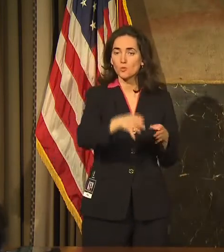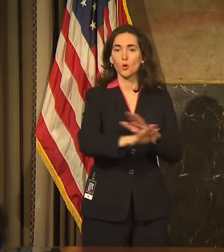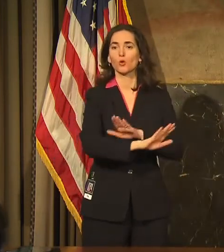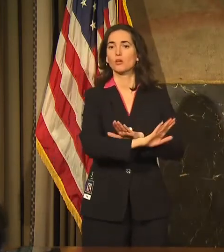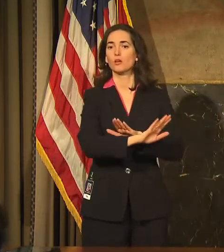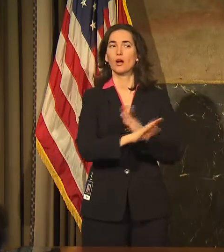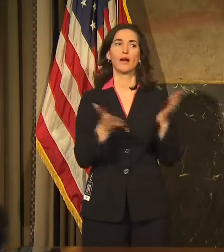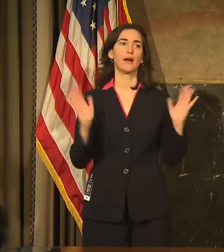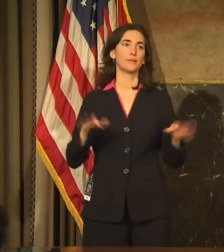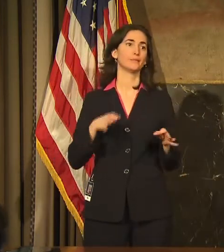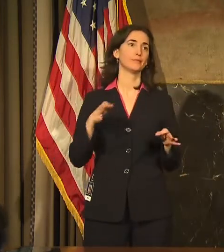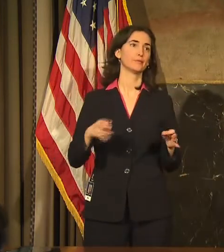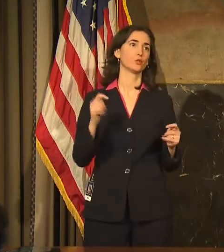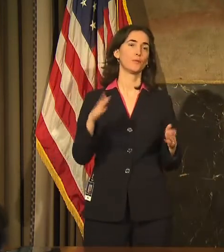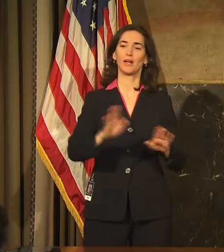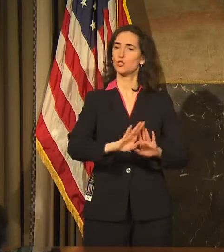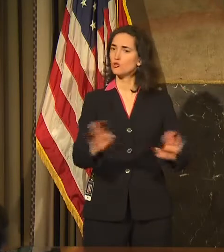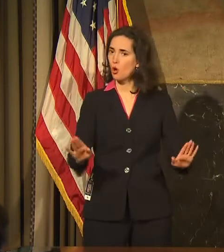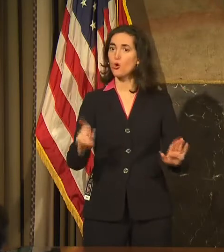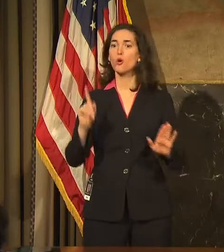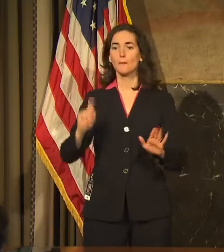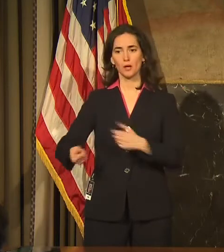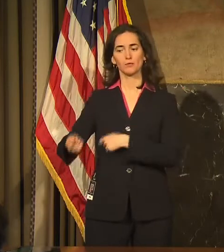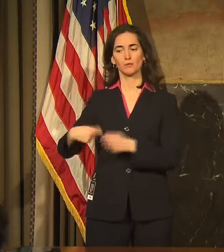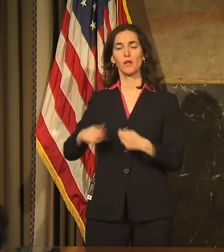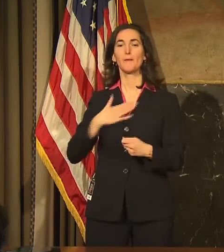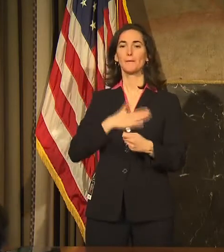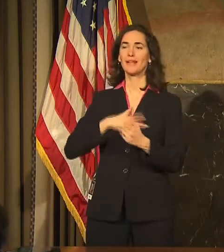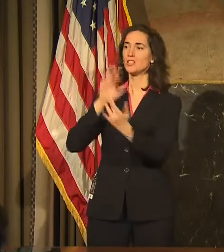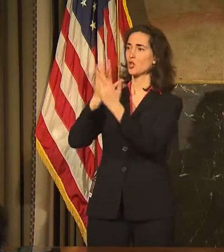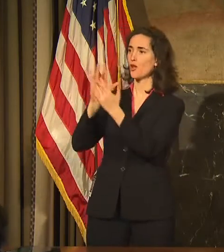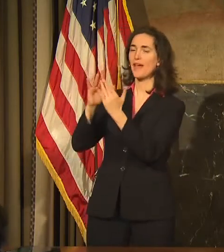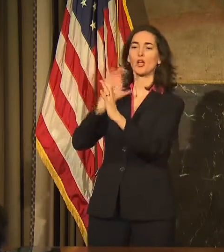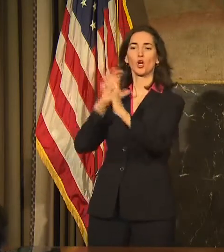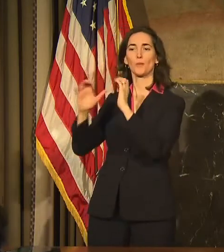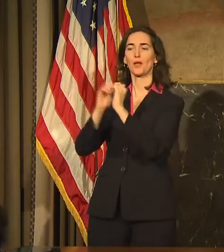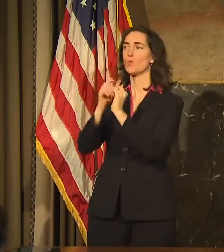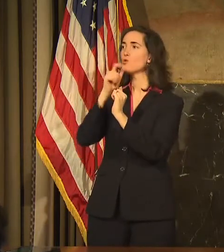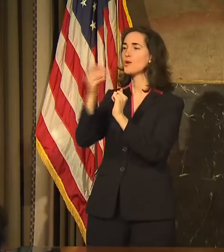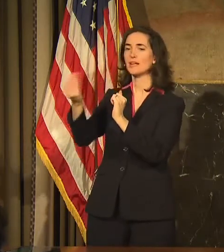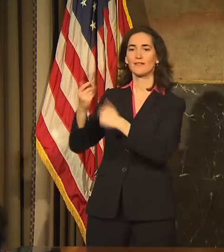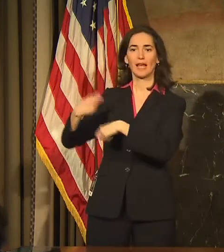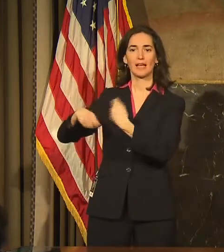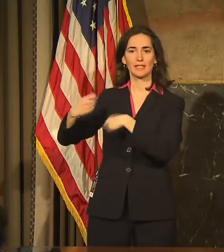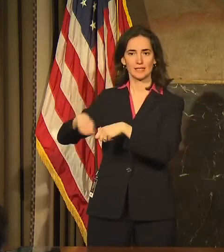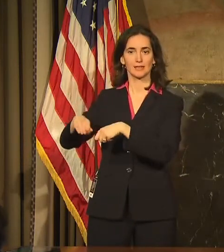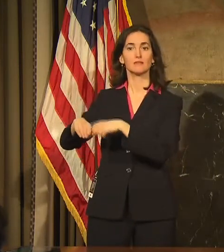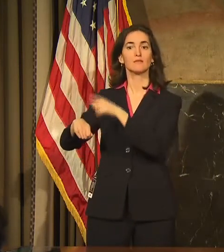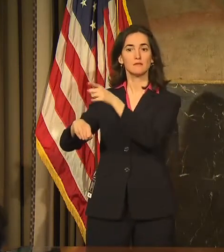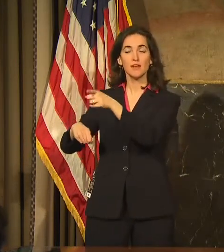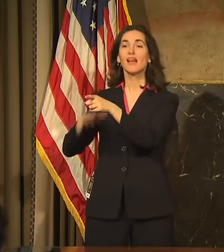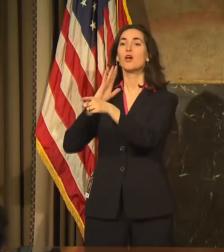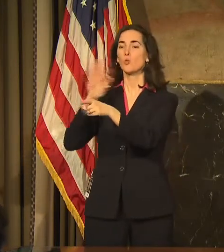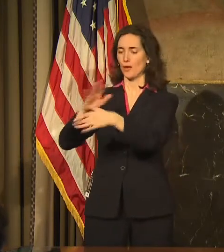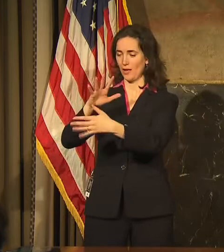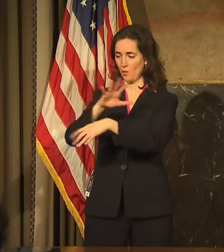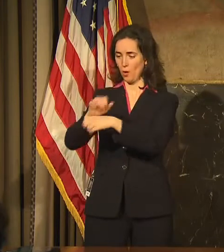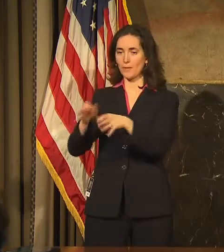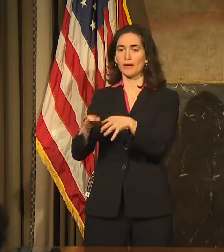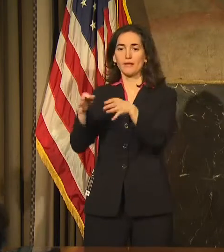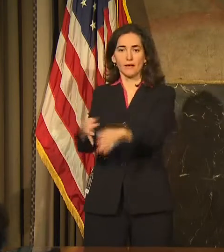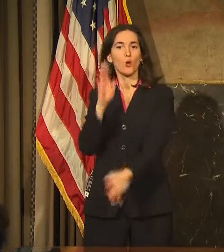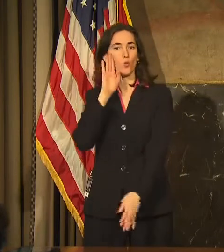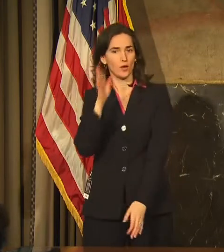get back in as soon as possible. So please reach out, proactively communicate with your dialysis provider. They will reschedule you. As the